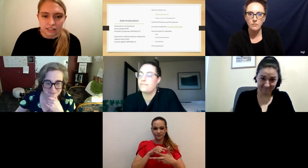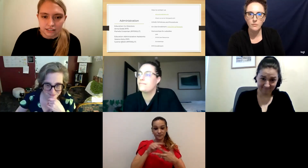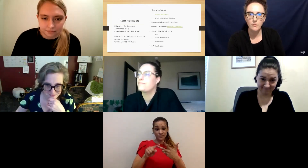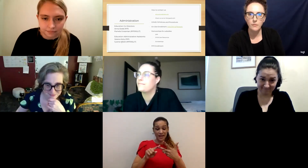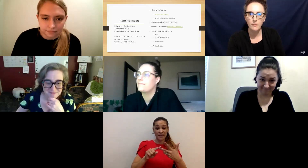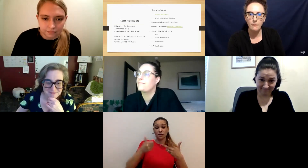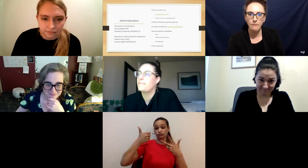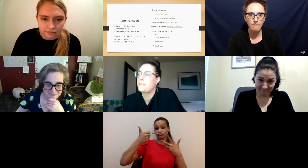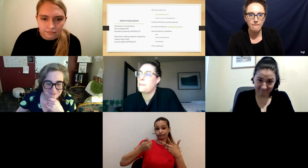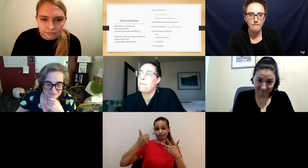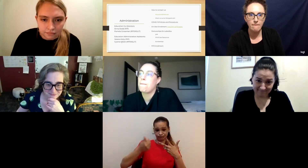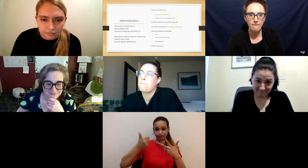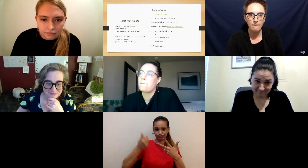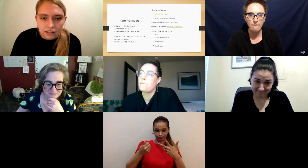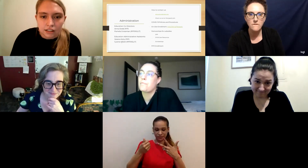resources,